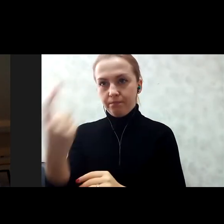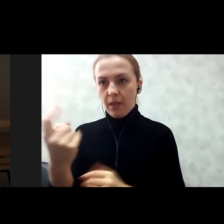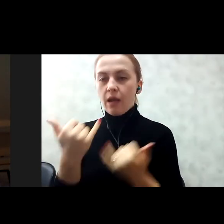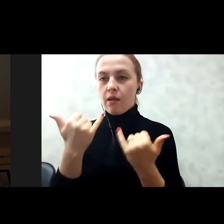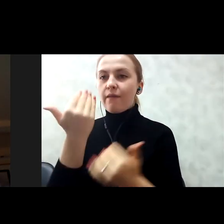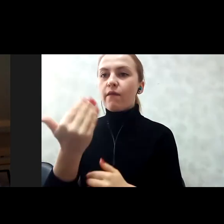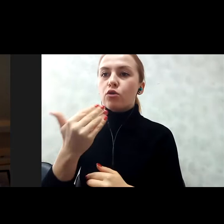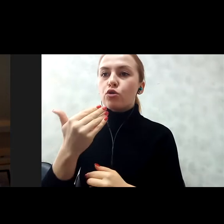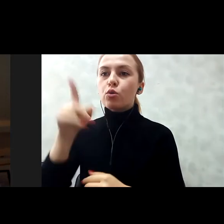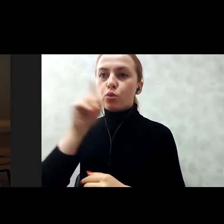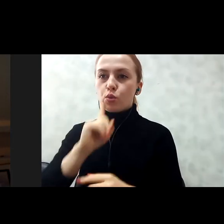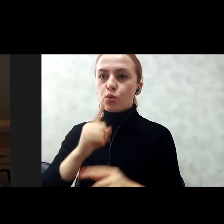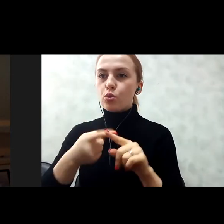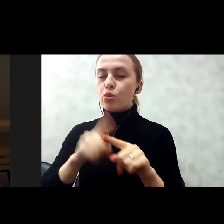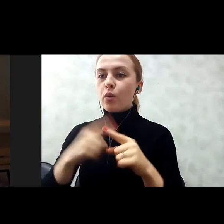us.